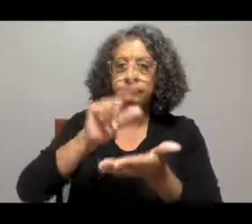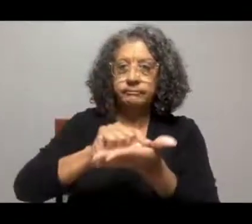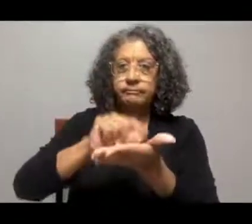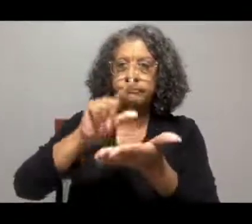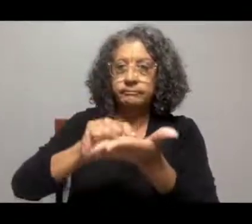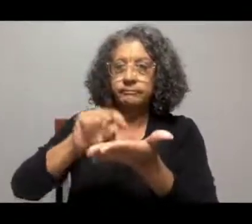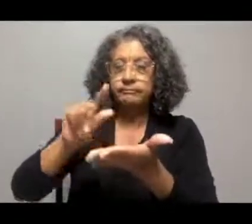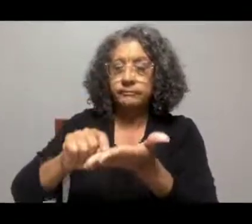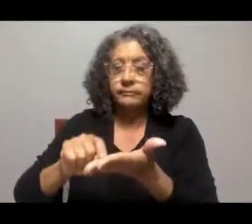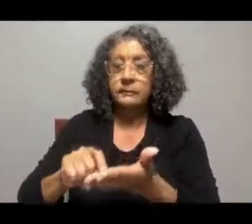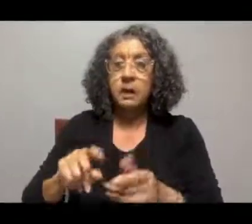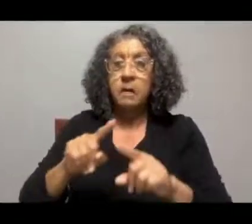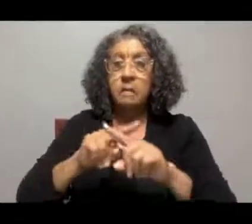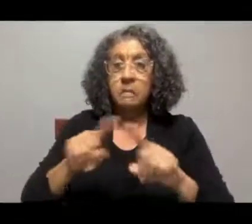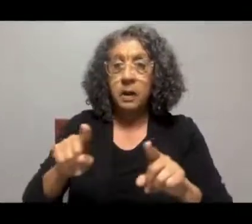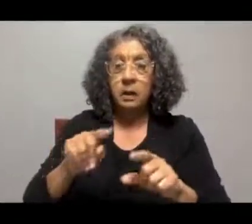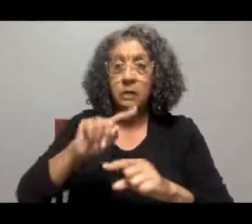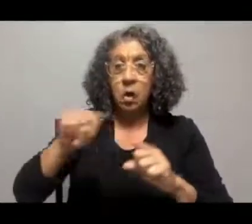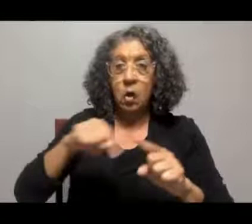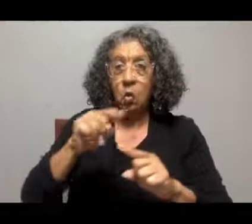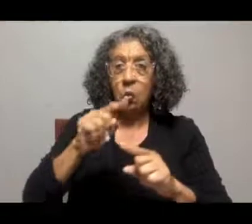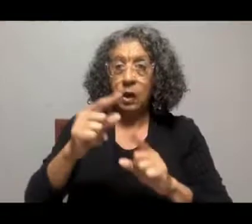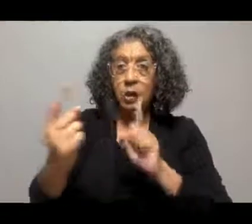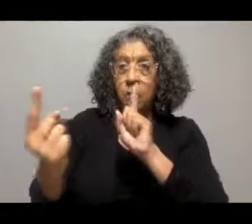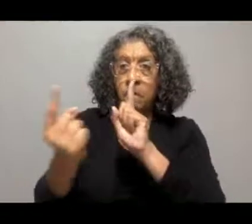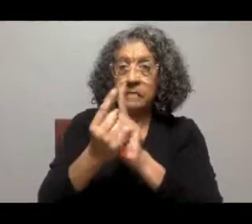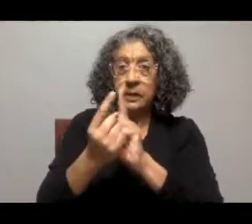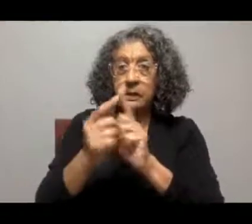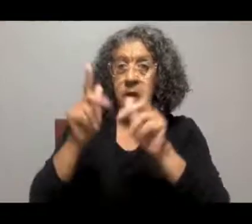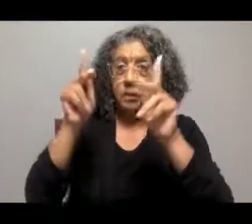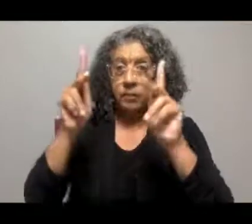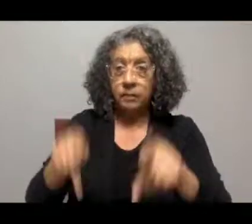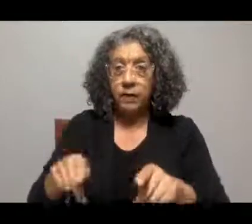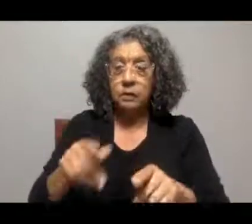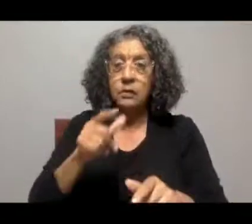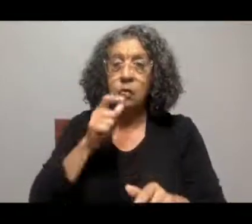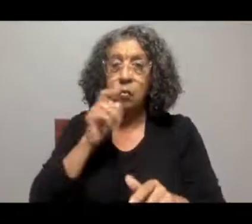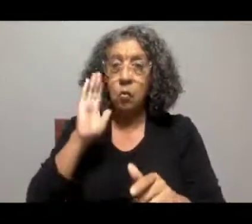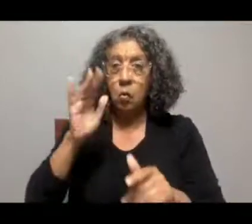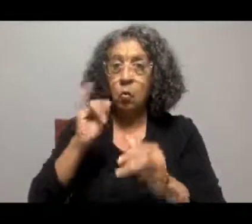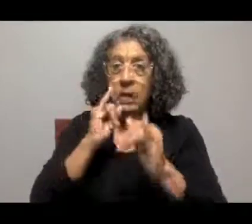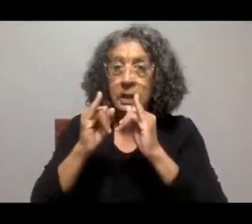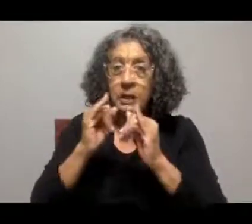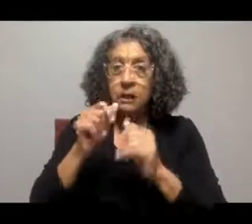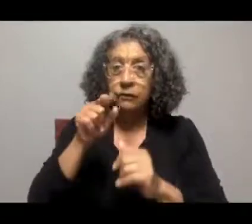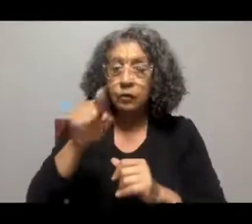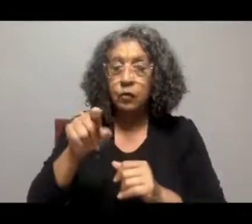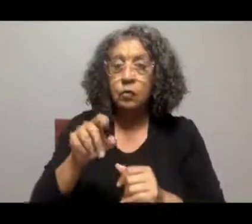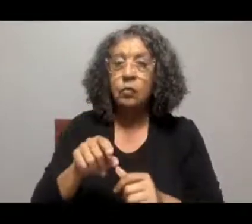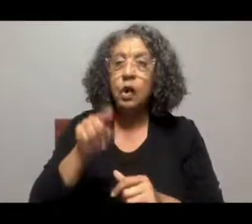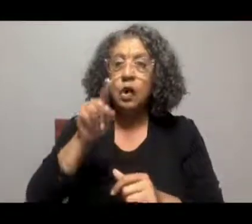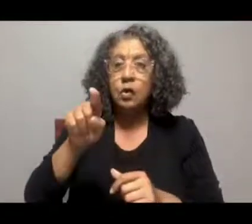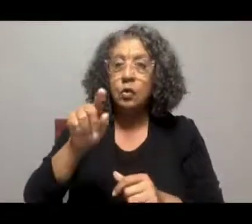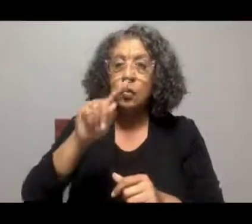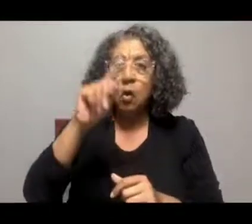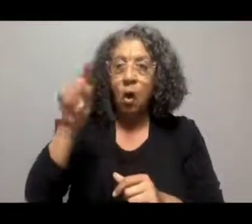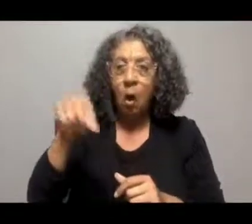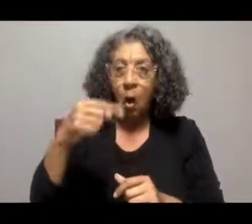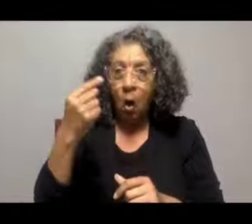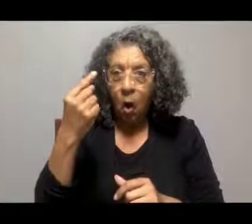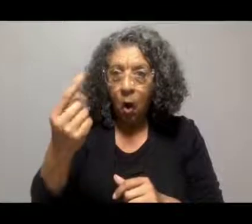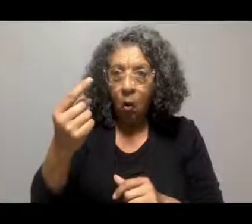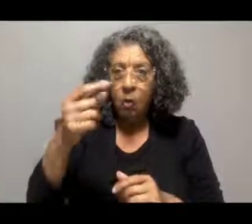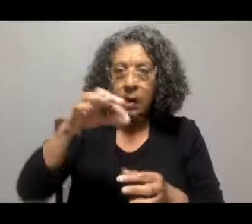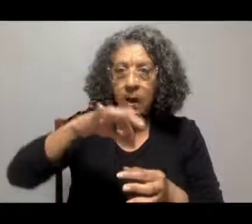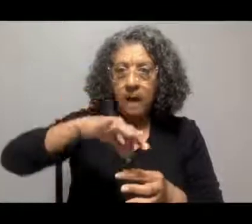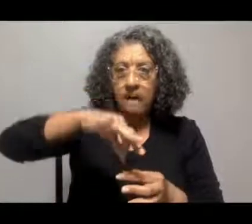printing 3 copies. But when you meet the person who's interviewing you, you